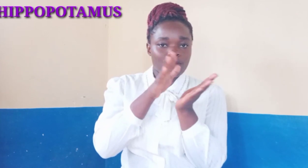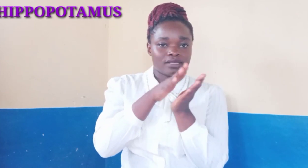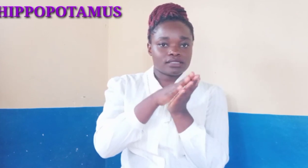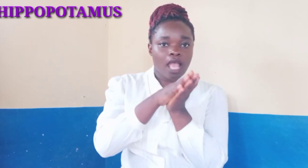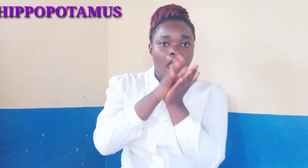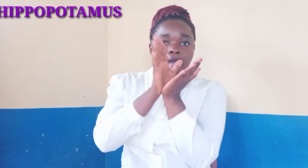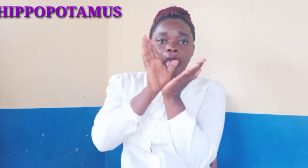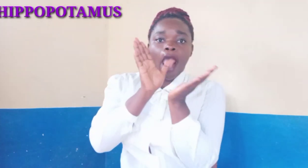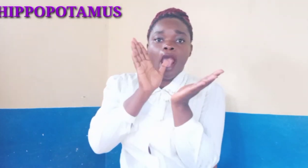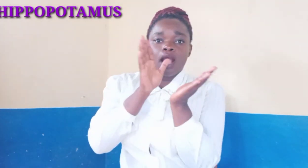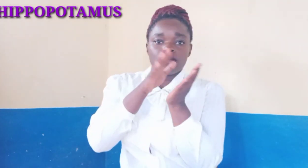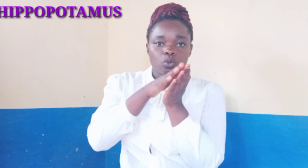Hippopotamus.